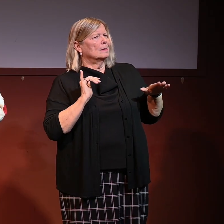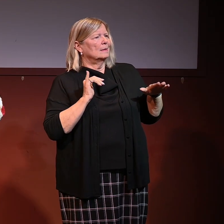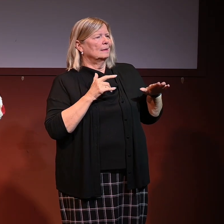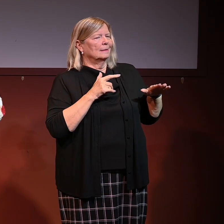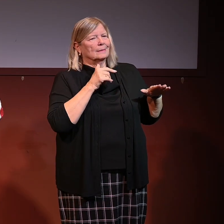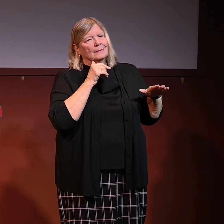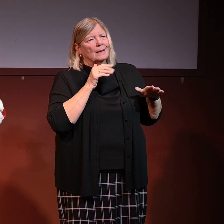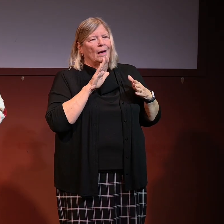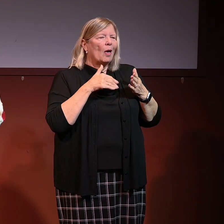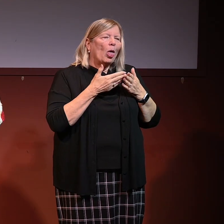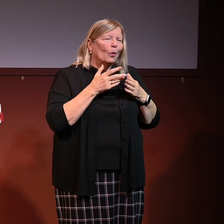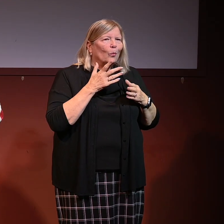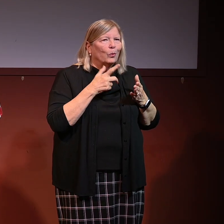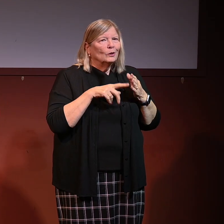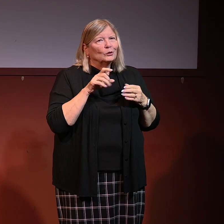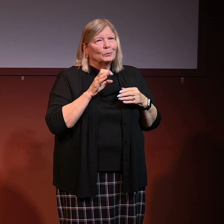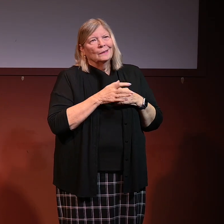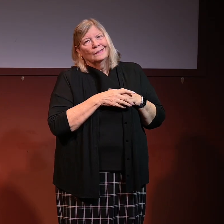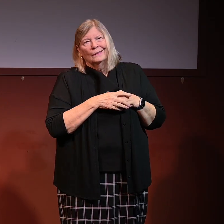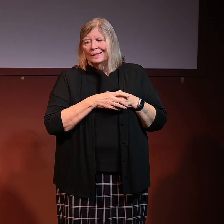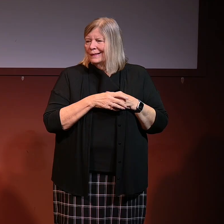all that it is cracked up to be.